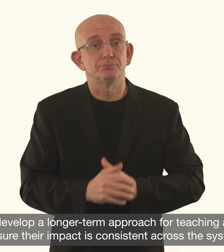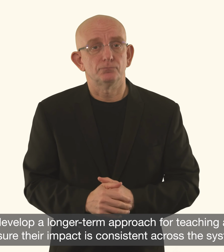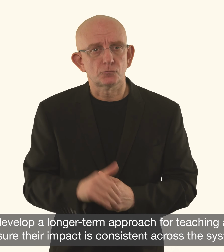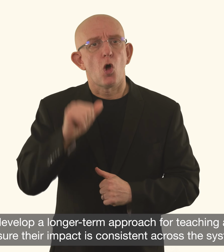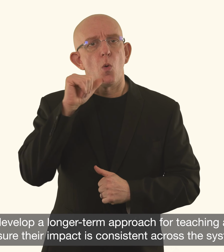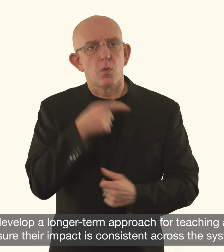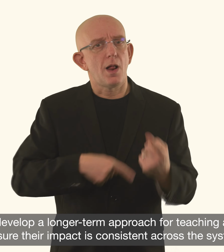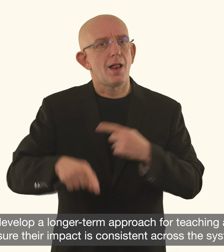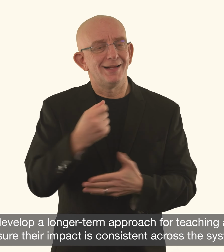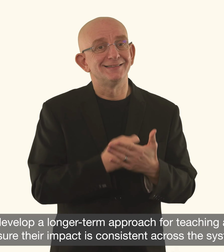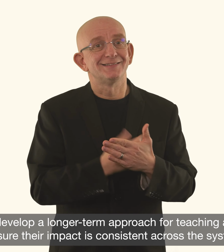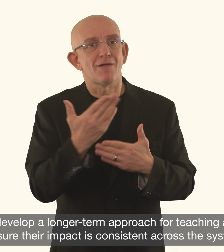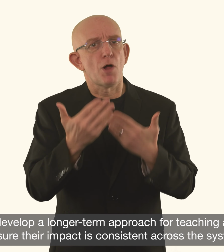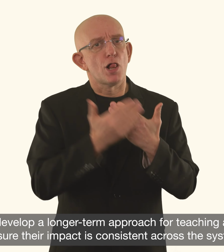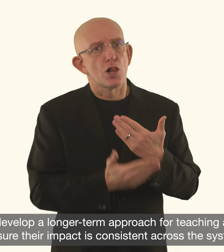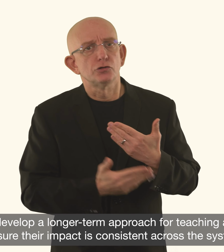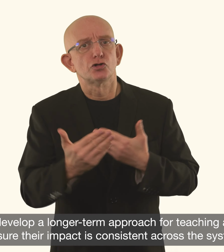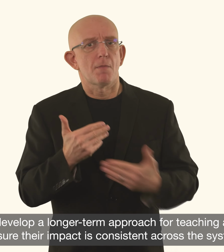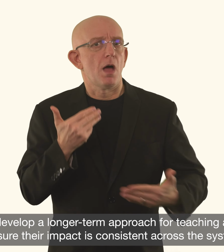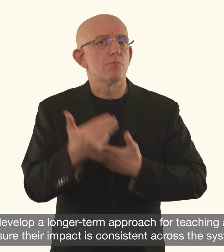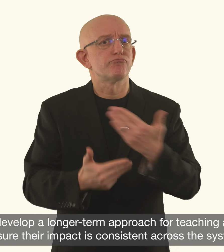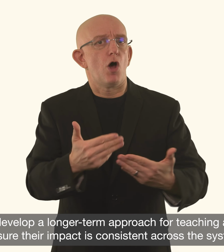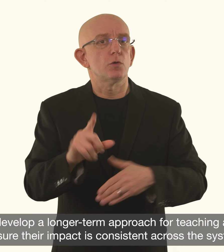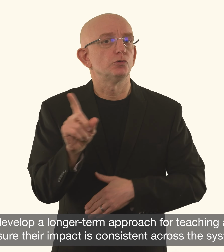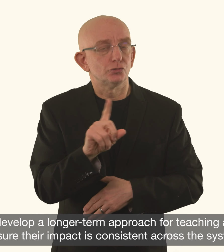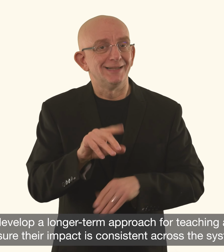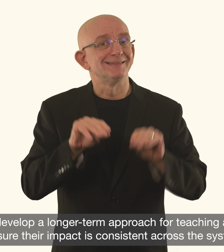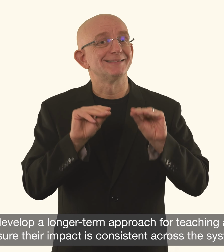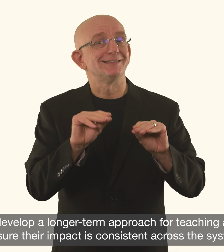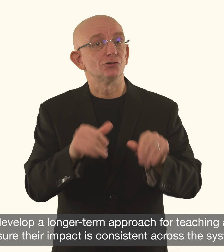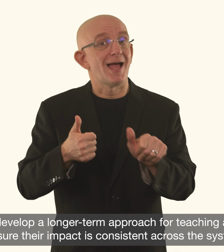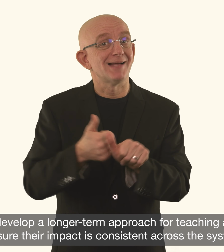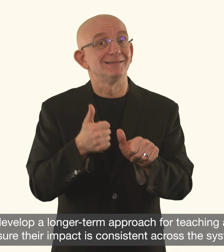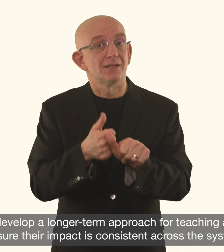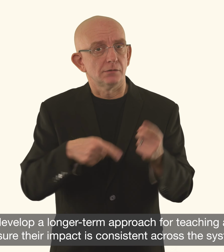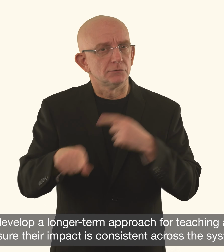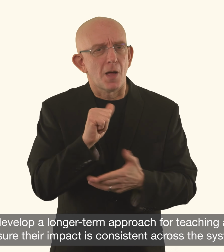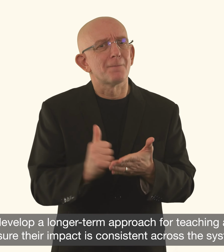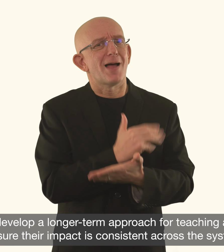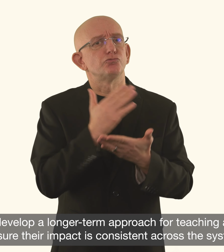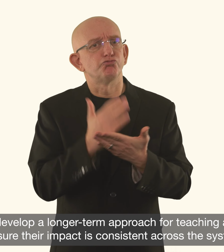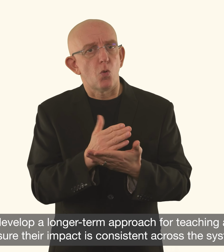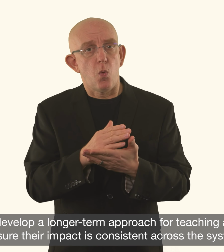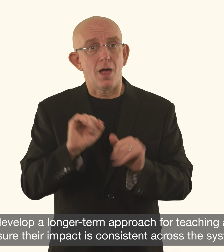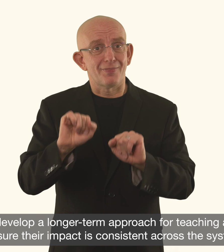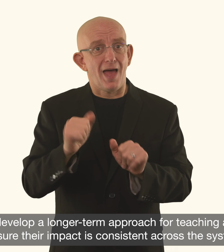8. We will develop a longer term approach for teaching assistants, to ensure that impact is consistent across the system.